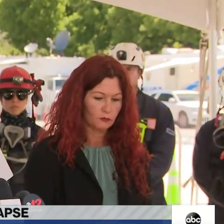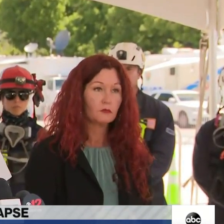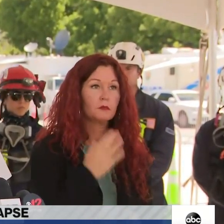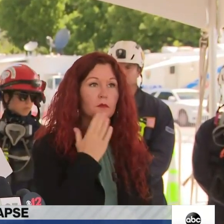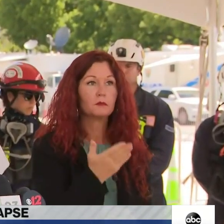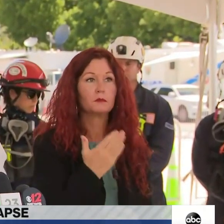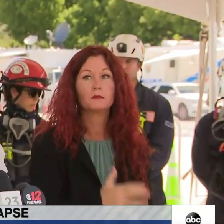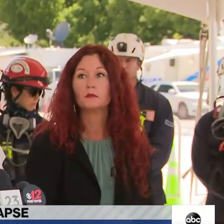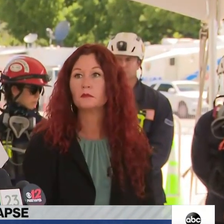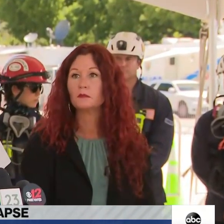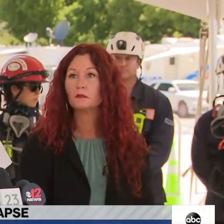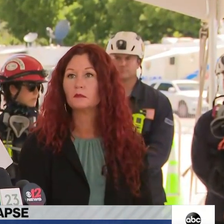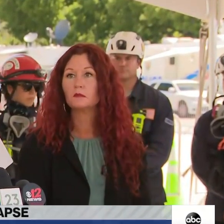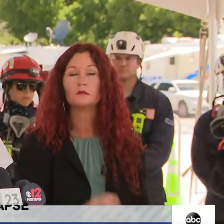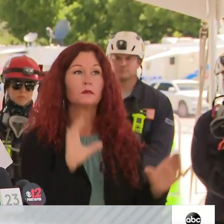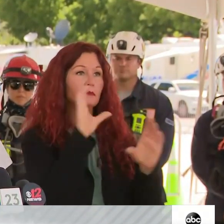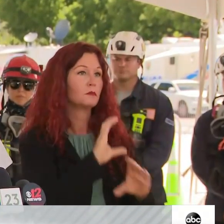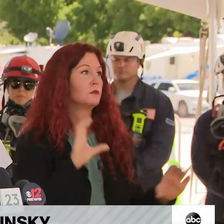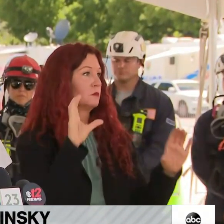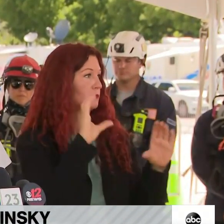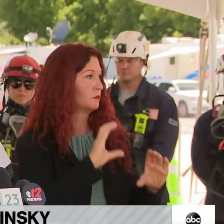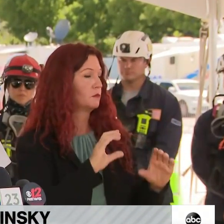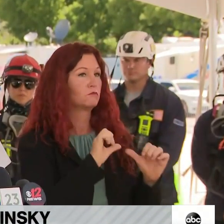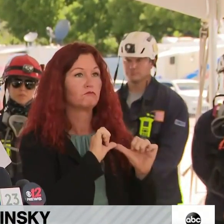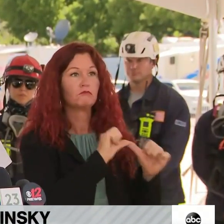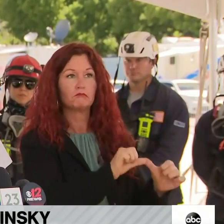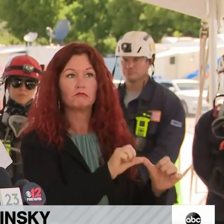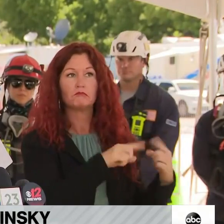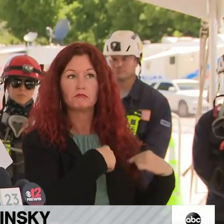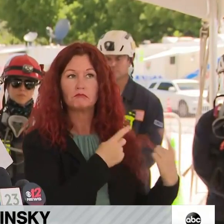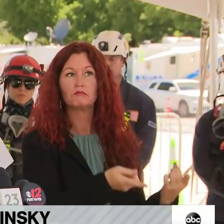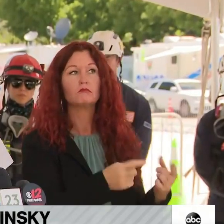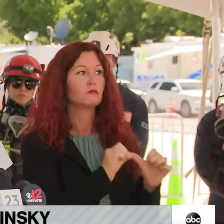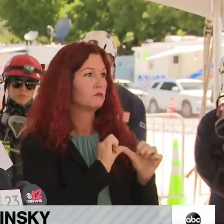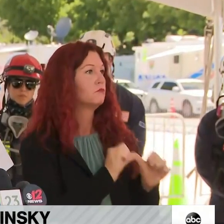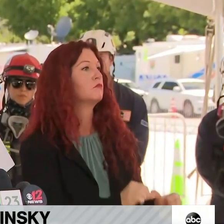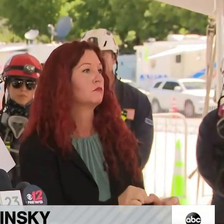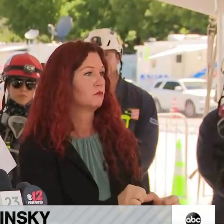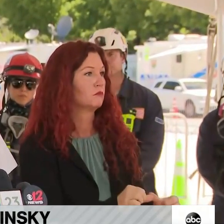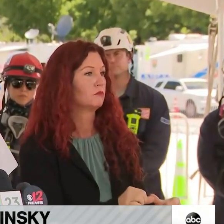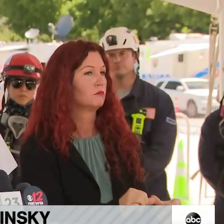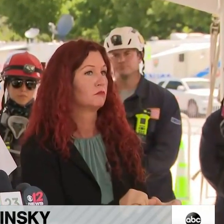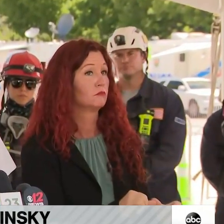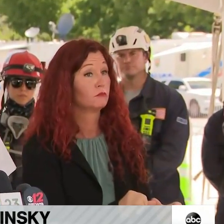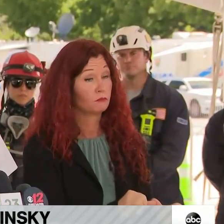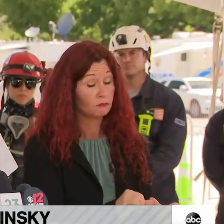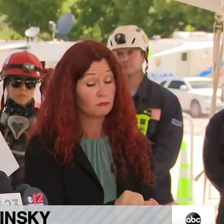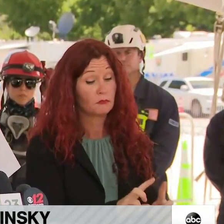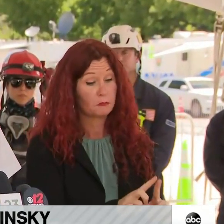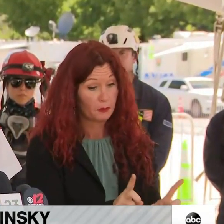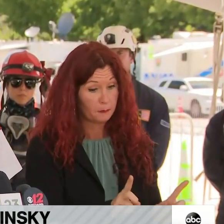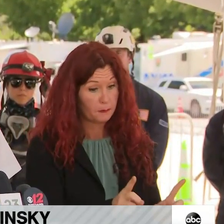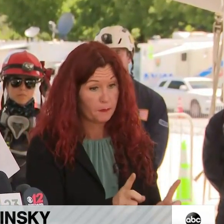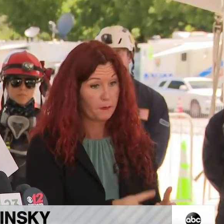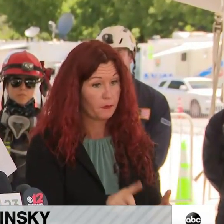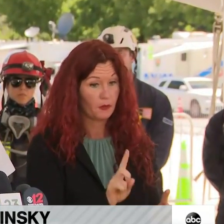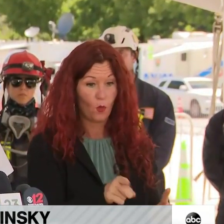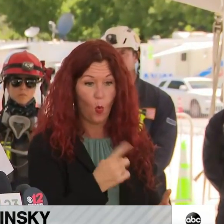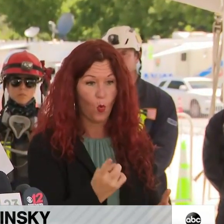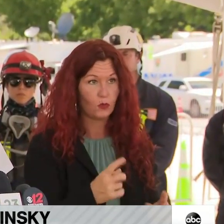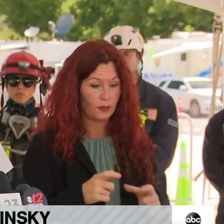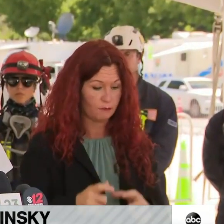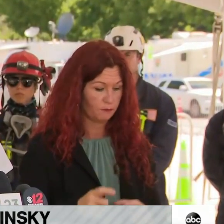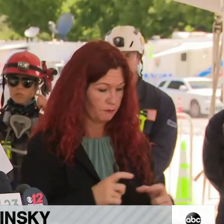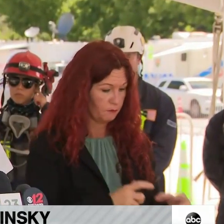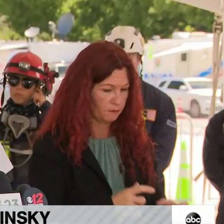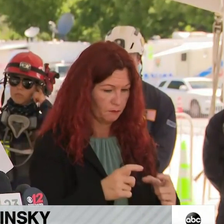Good morning. Our search and rescue operations are still underway and ongoing. Unfortunately, we're still unable to expand our current search and